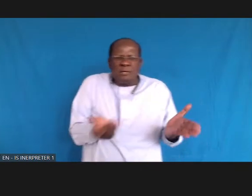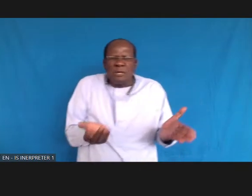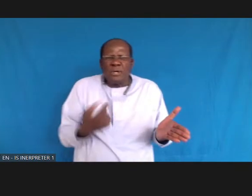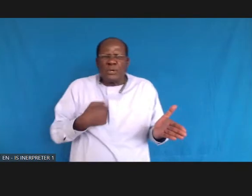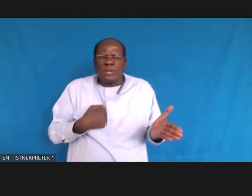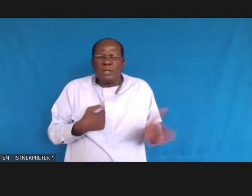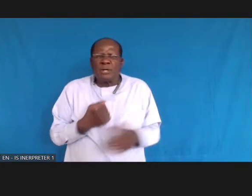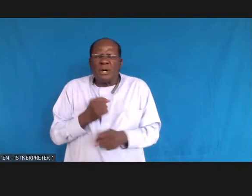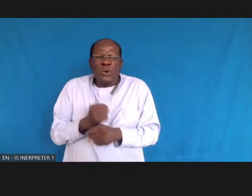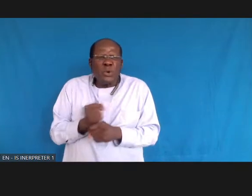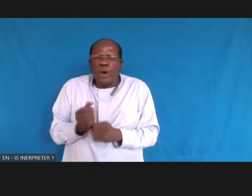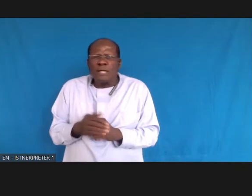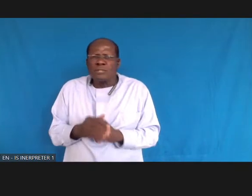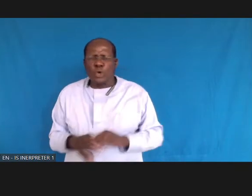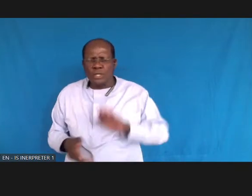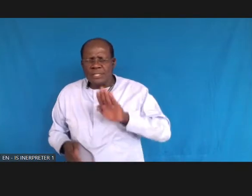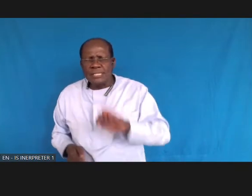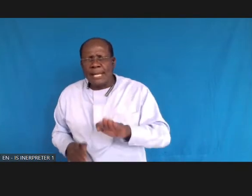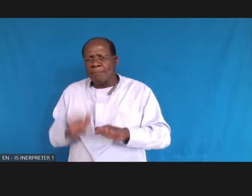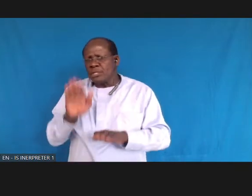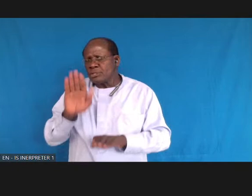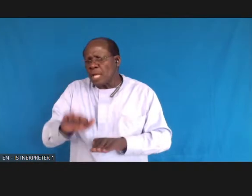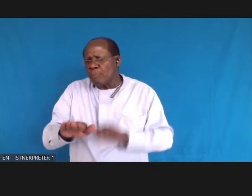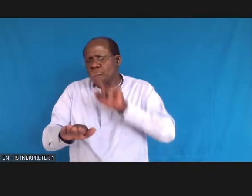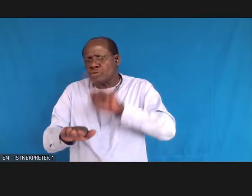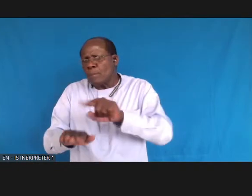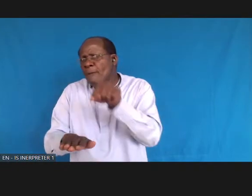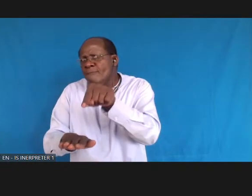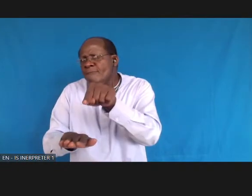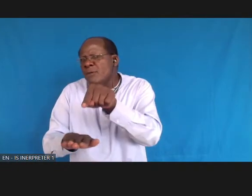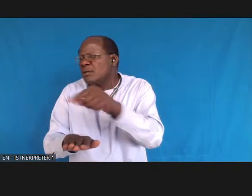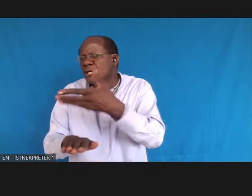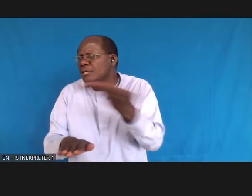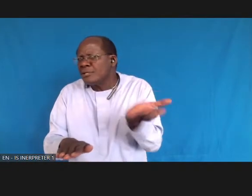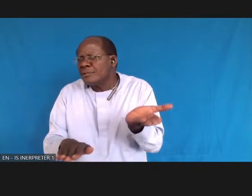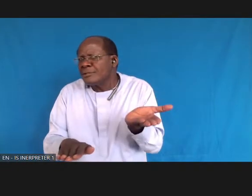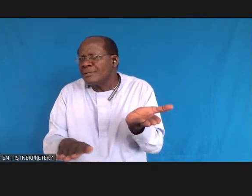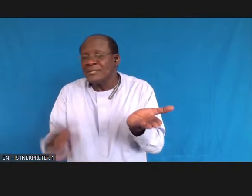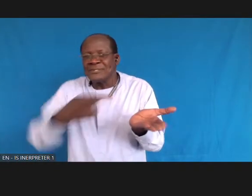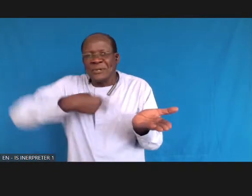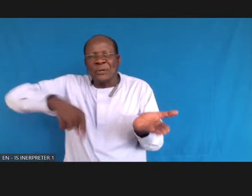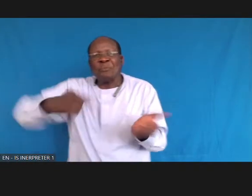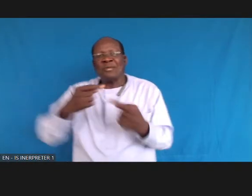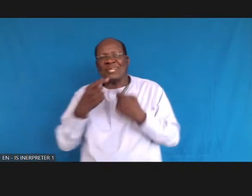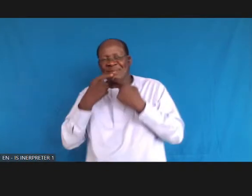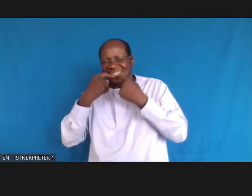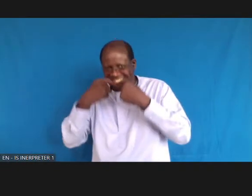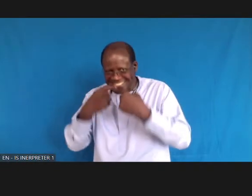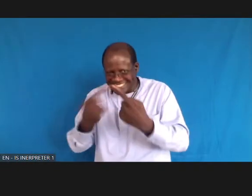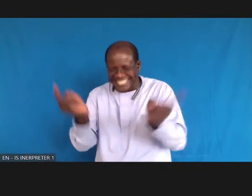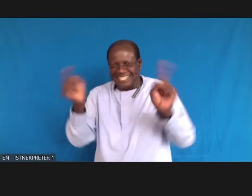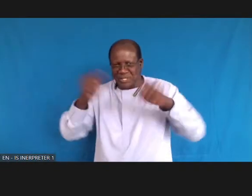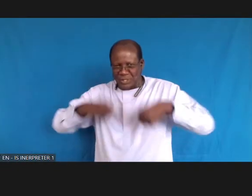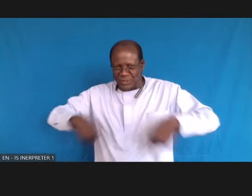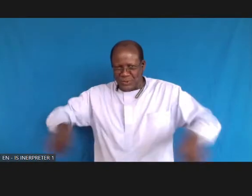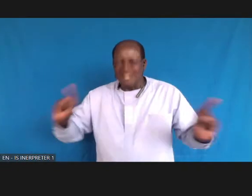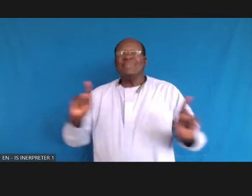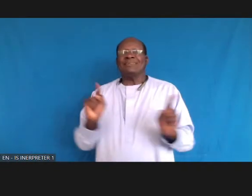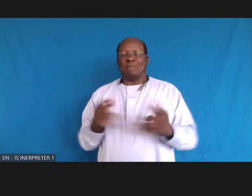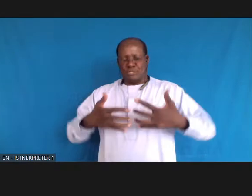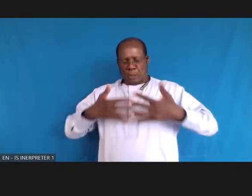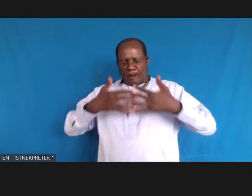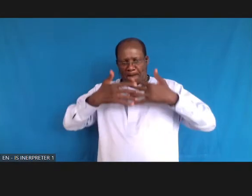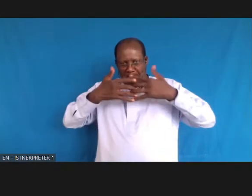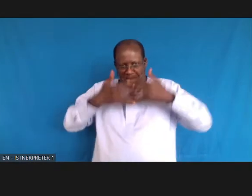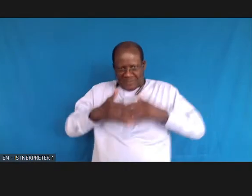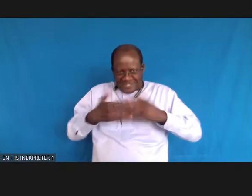what the next step is going to be. So I would say that that is one of the major mechanisms that has been in place to